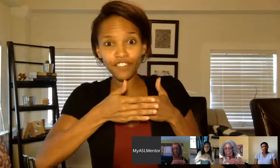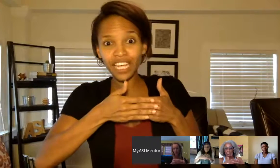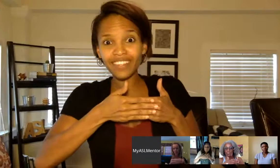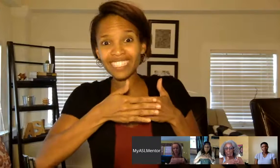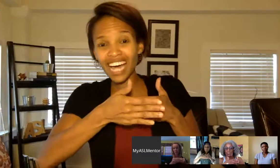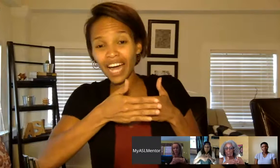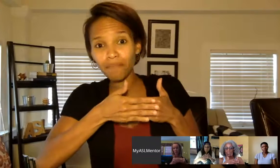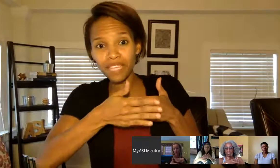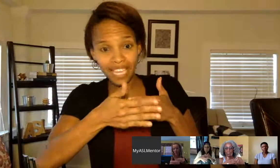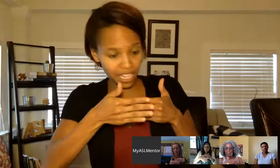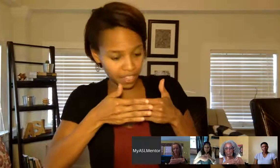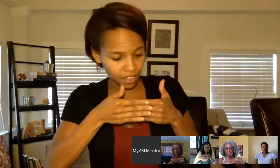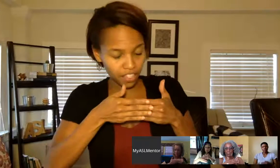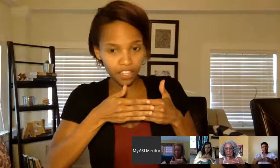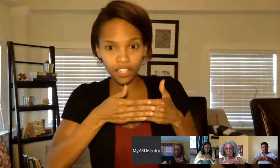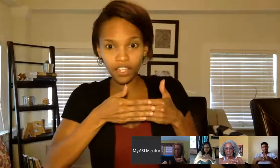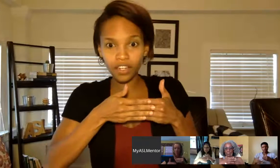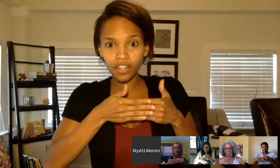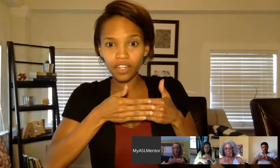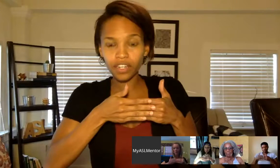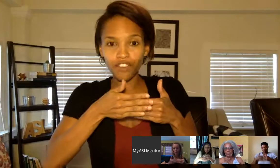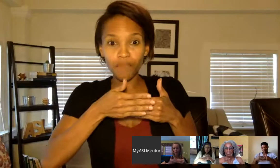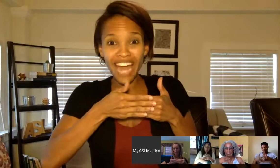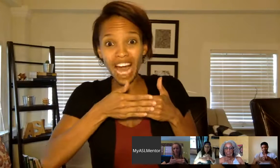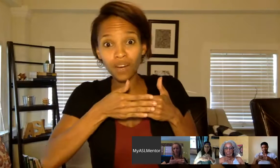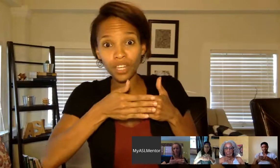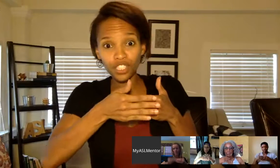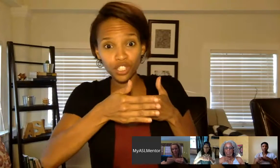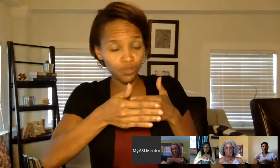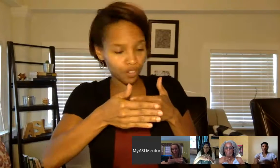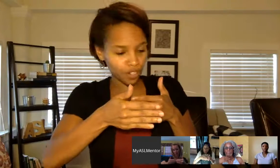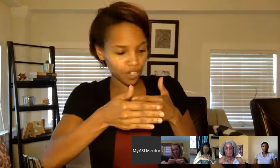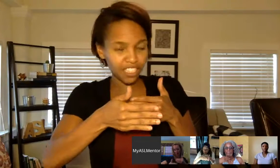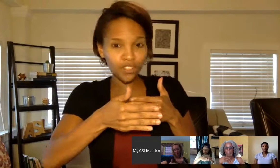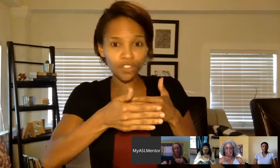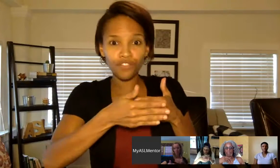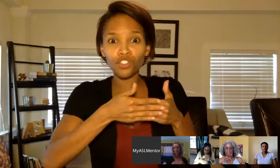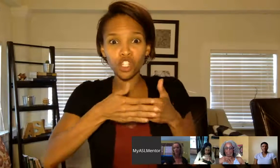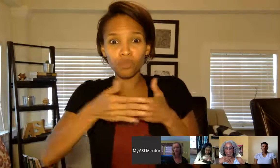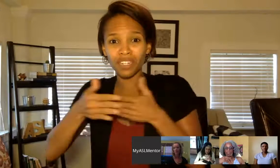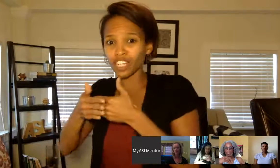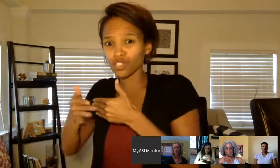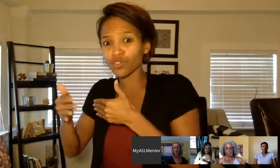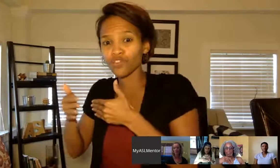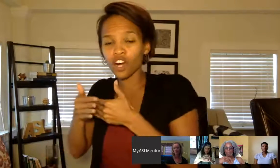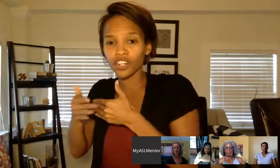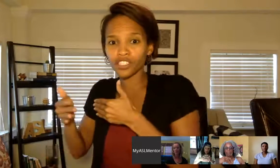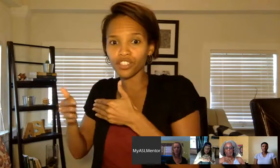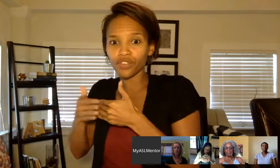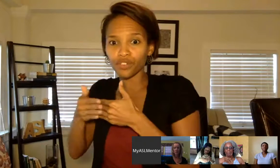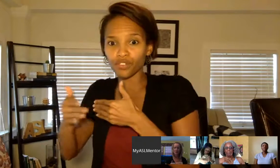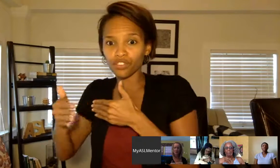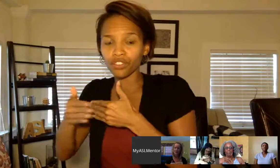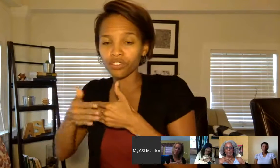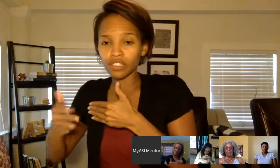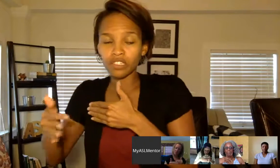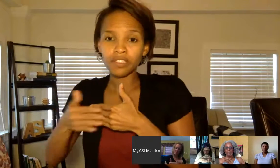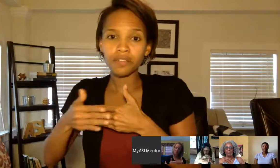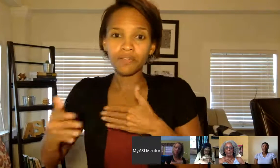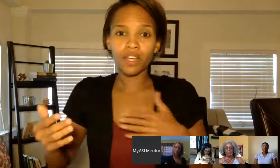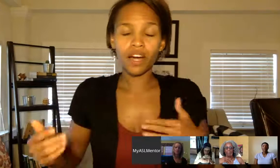in the time being, from now into the future, but not too far into the